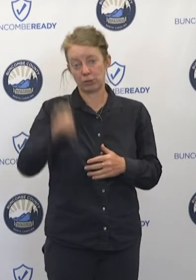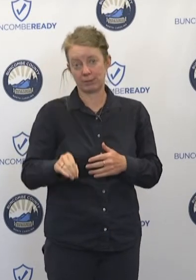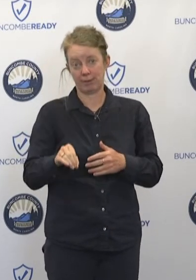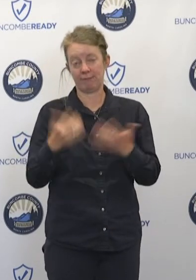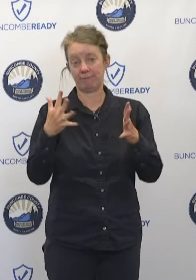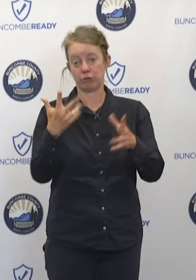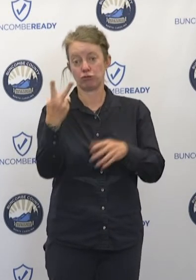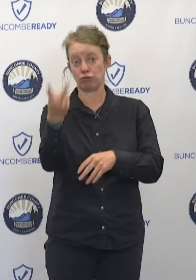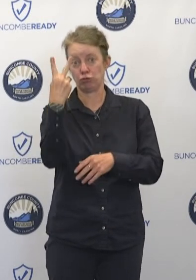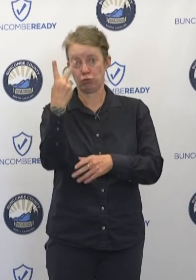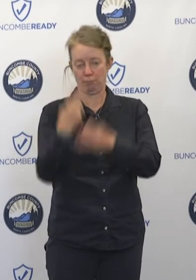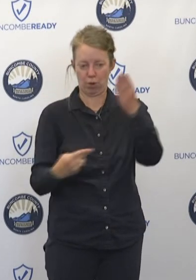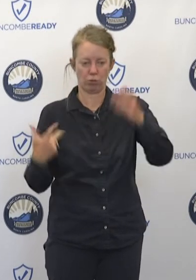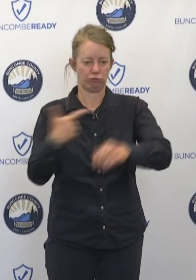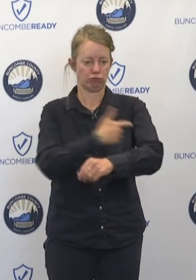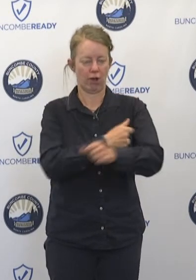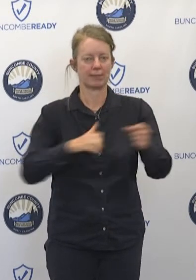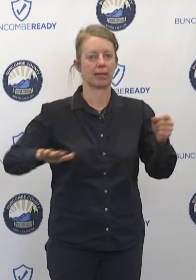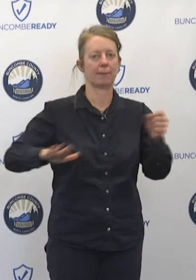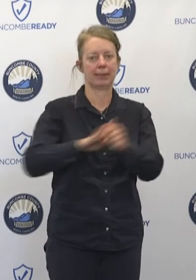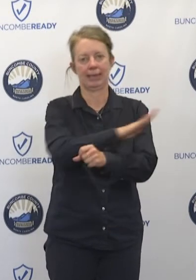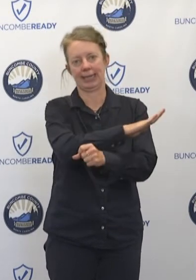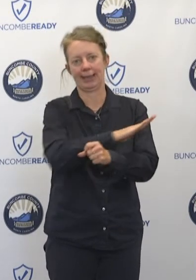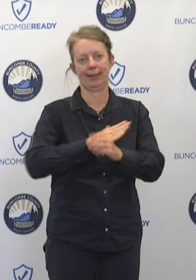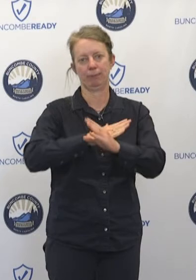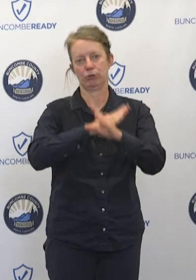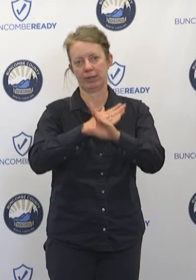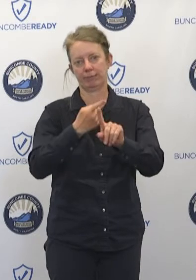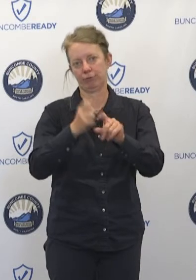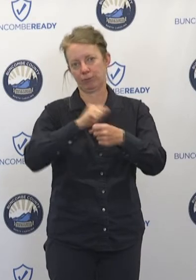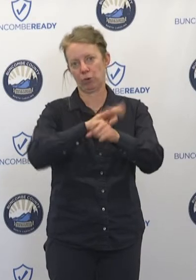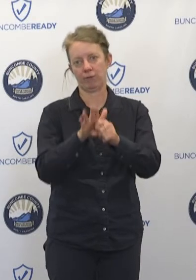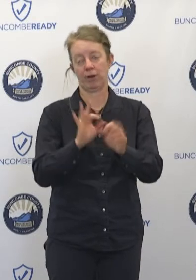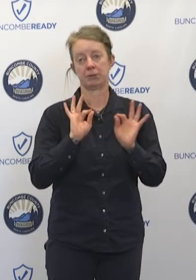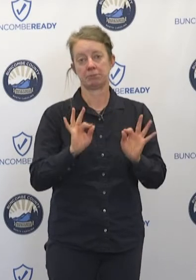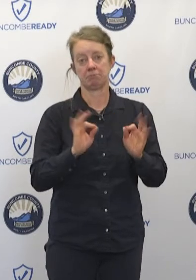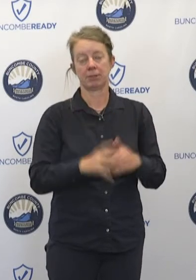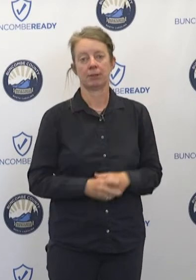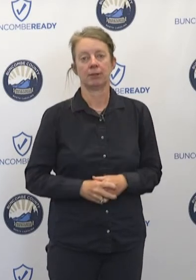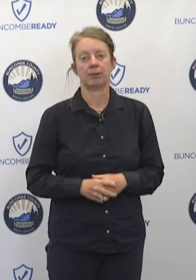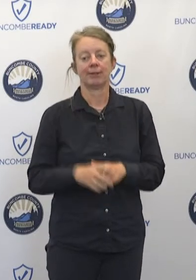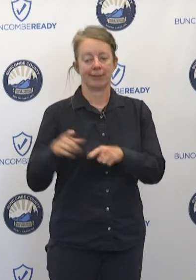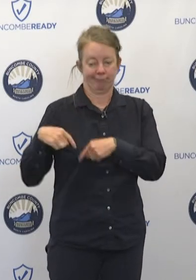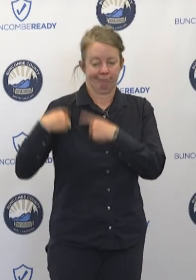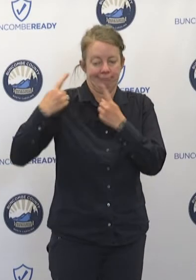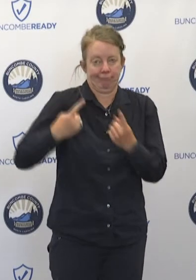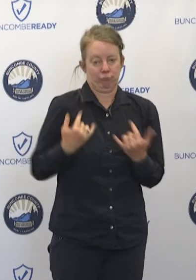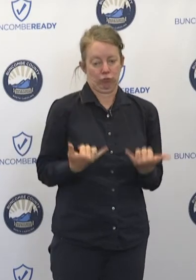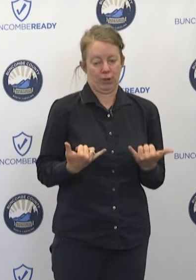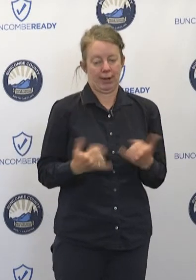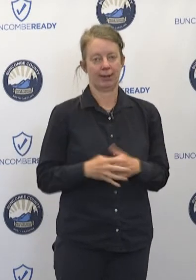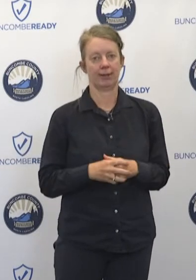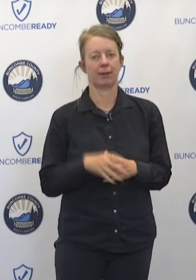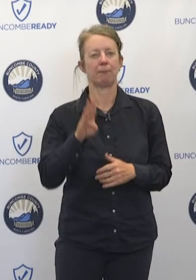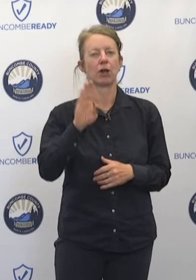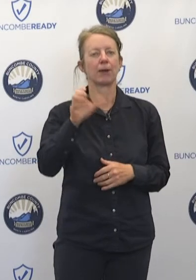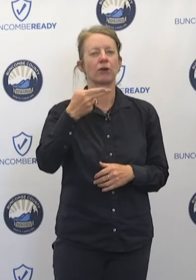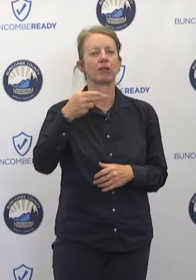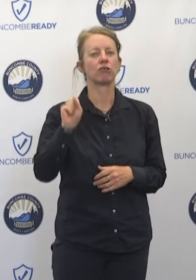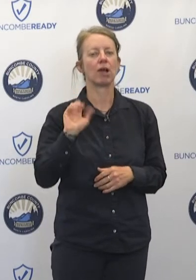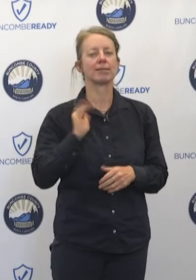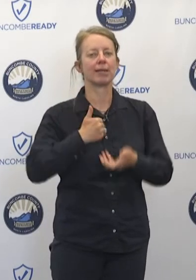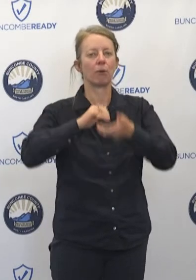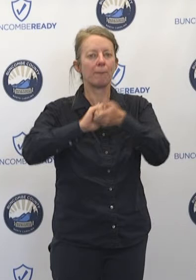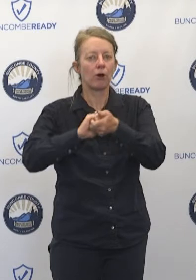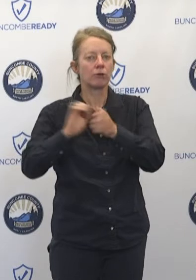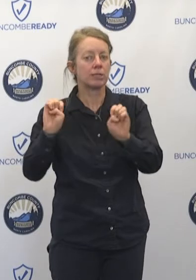county population has been fully vaccinated. As of today, Buncombe County HHS and our partners